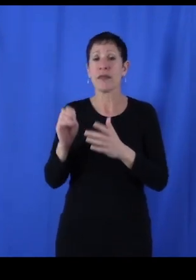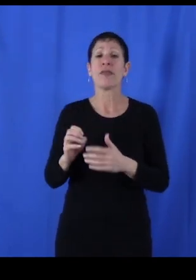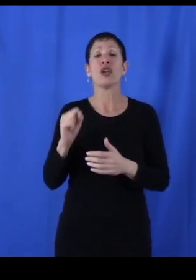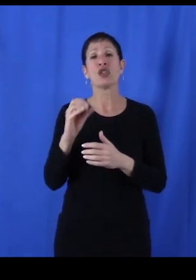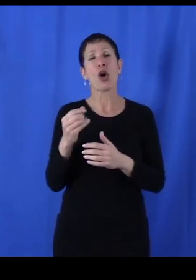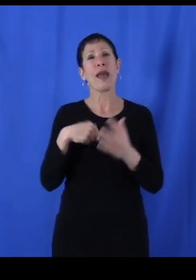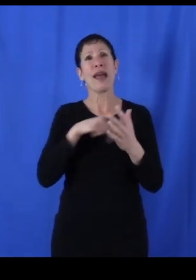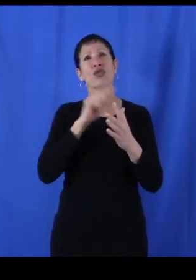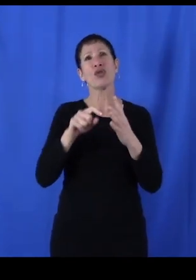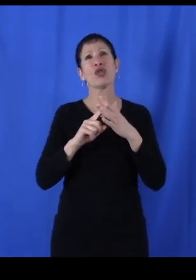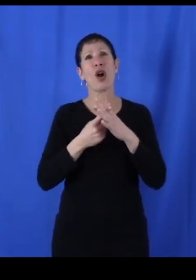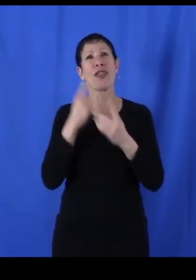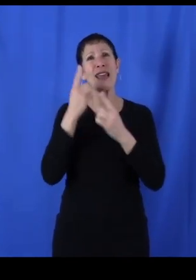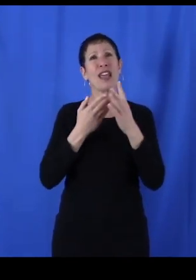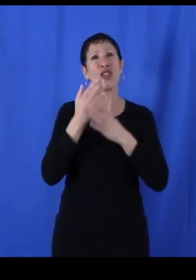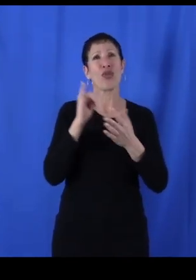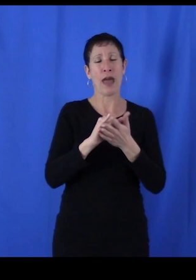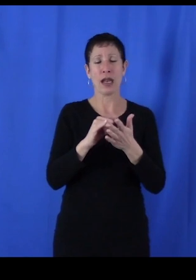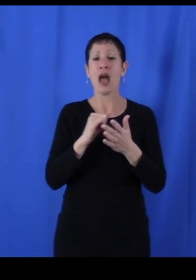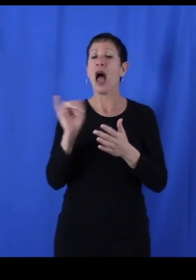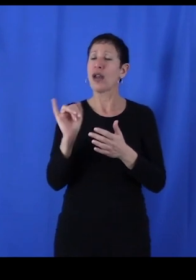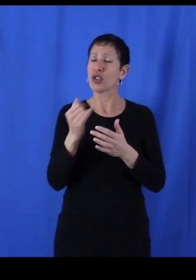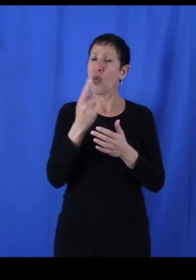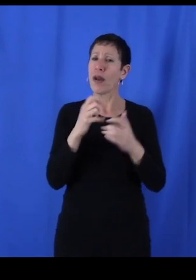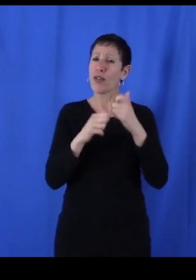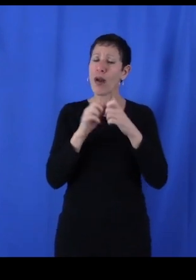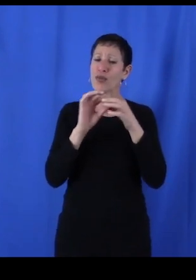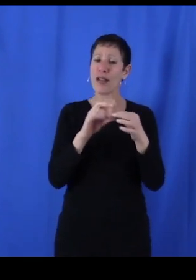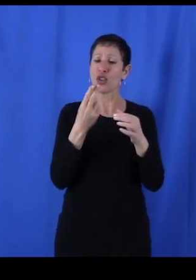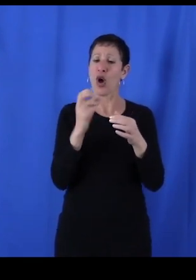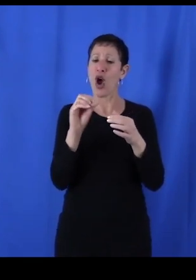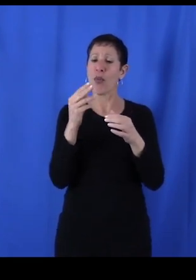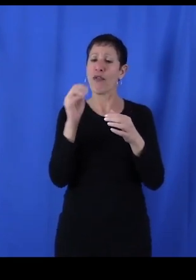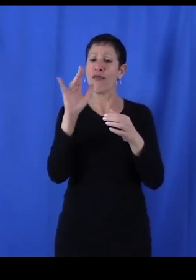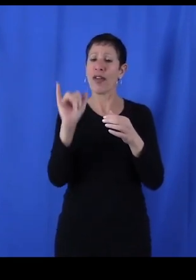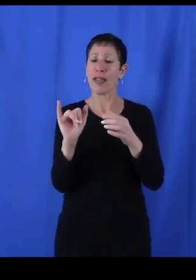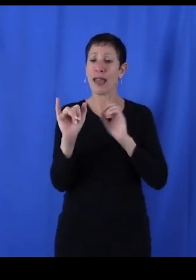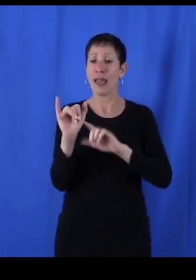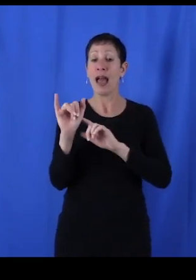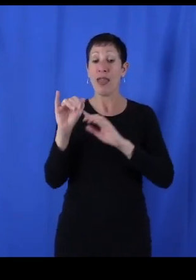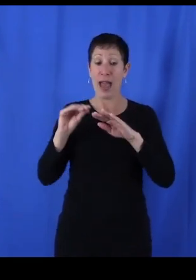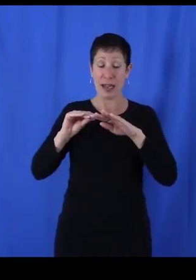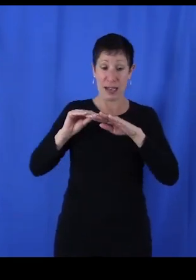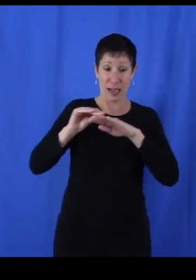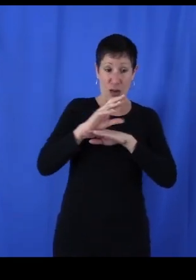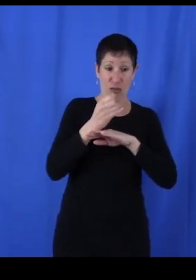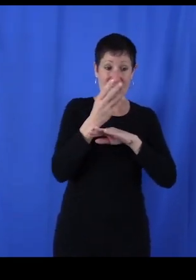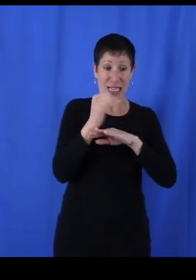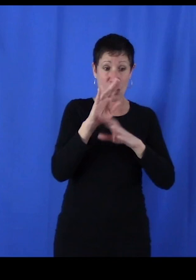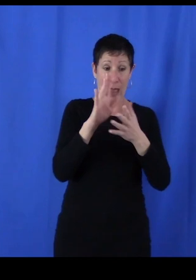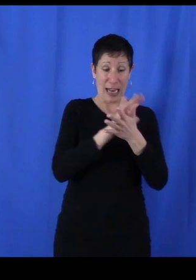thinking through that. And also what's the problem with homophily is that it not only erases racism, it erases